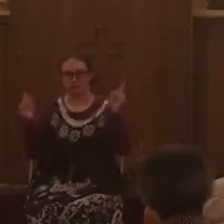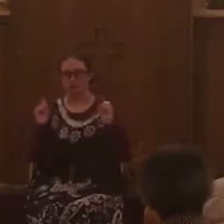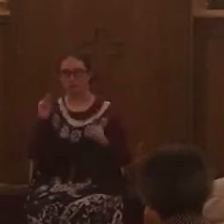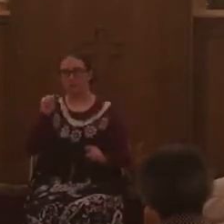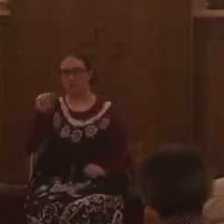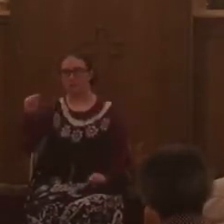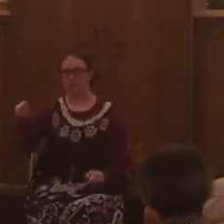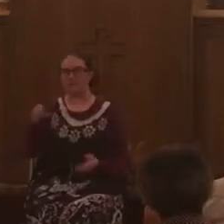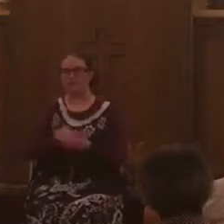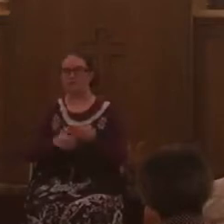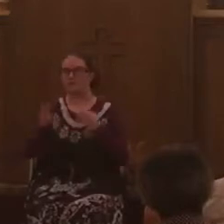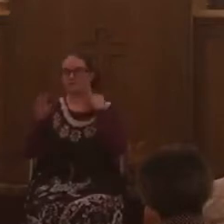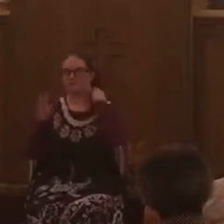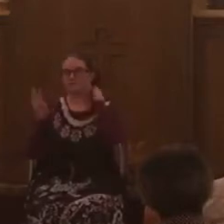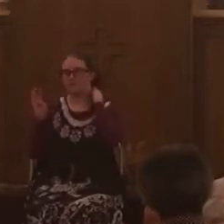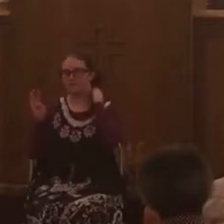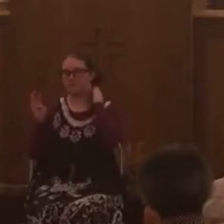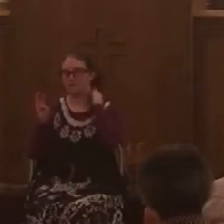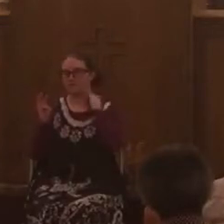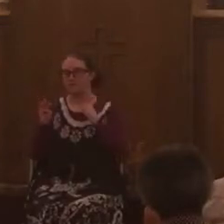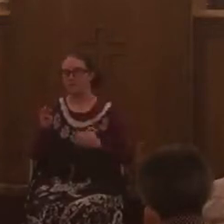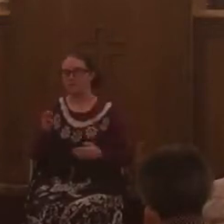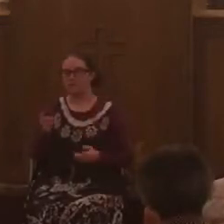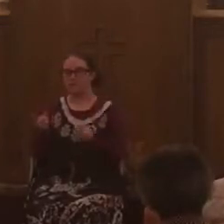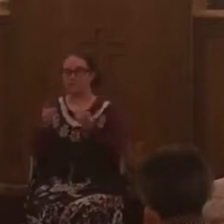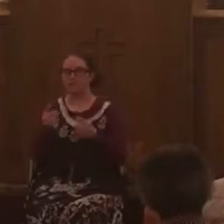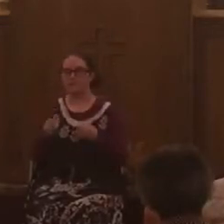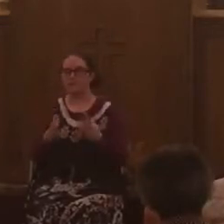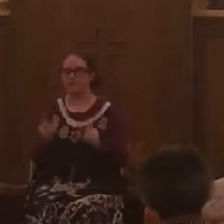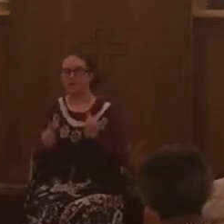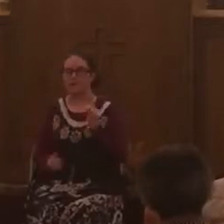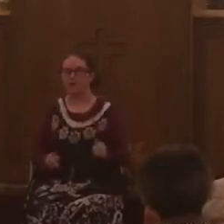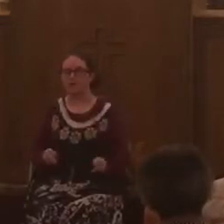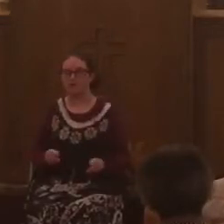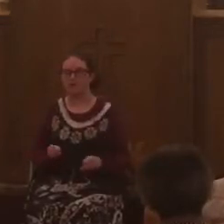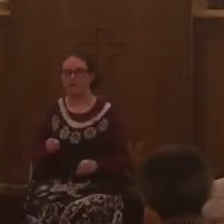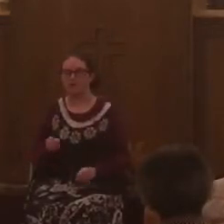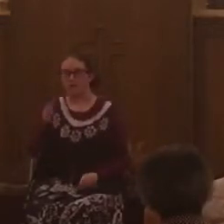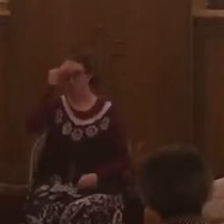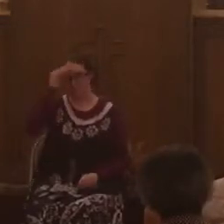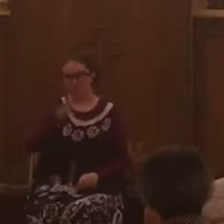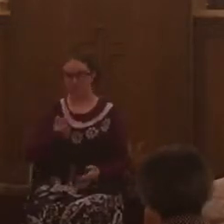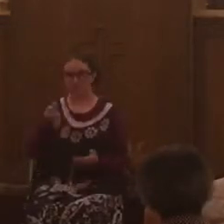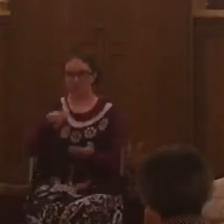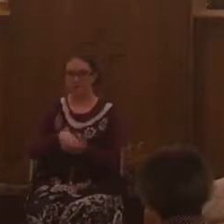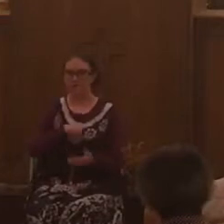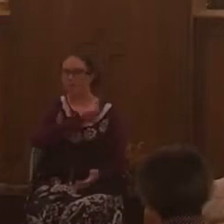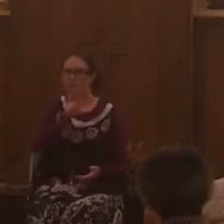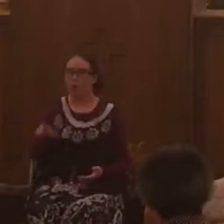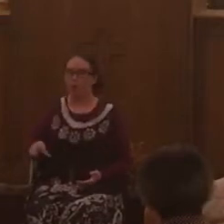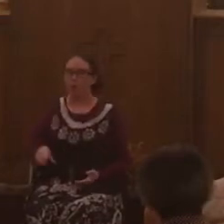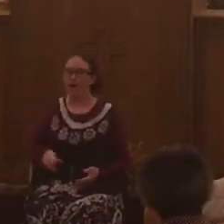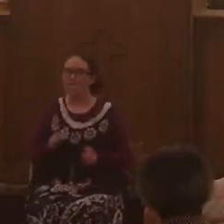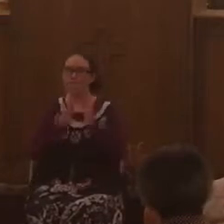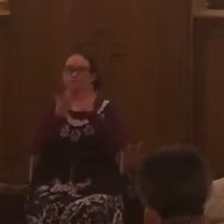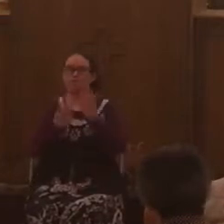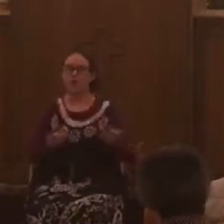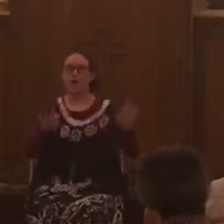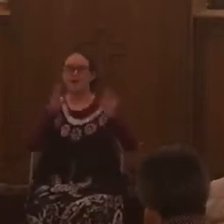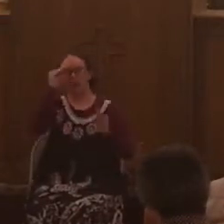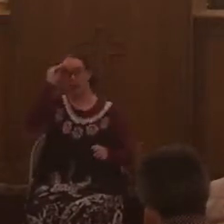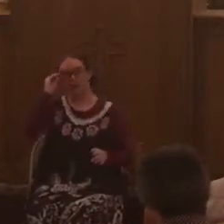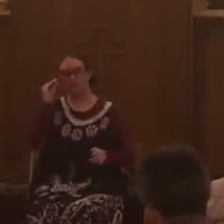Please help me, Lord. I'm just pastoring a little bit. Okay. All right. Jesus said there's a reason when we can't seem to get the upper hand on